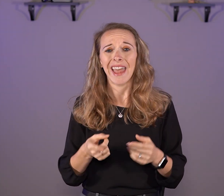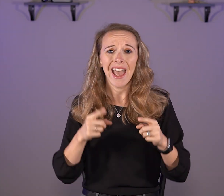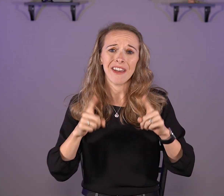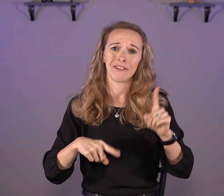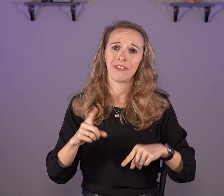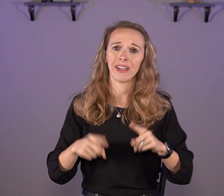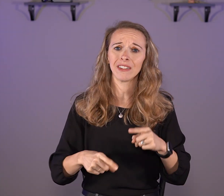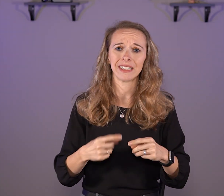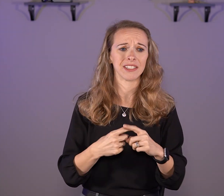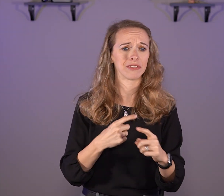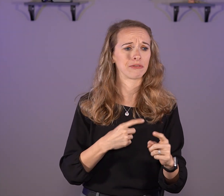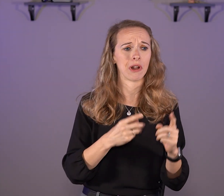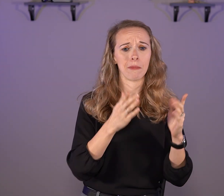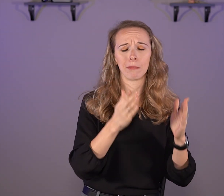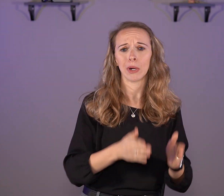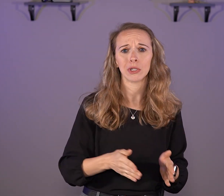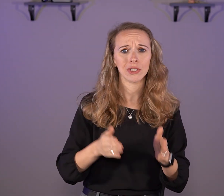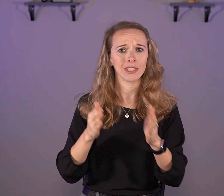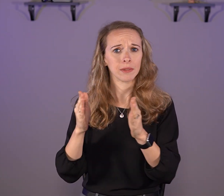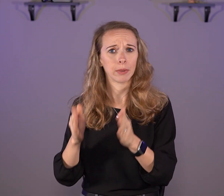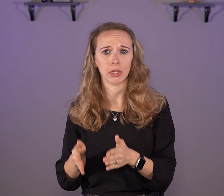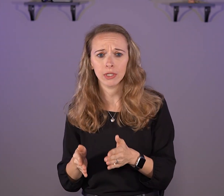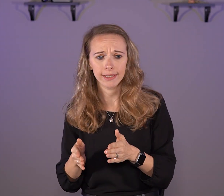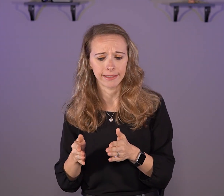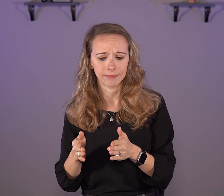that varies from person to person.